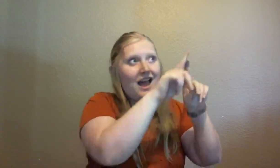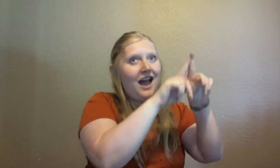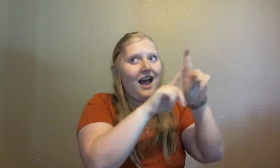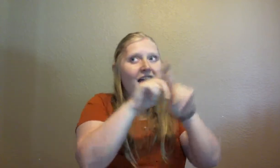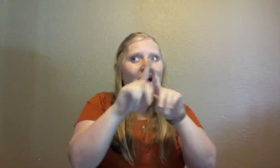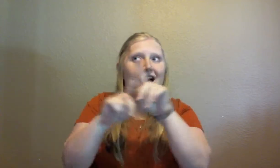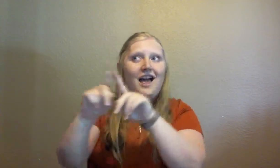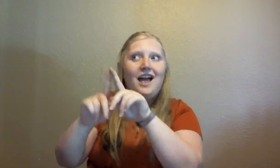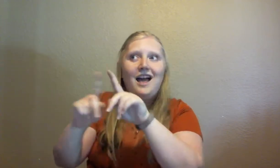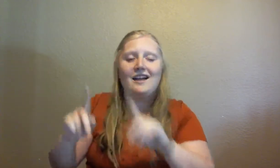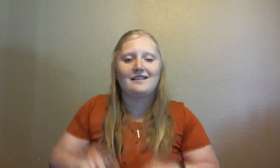Whoa!